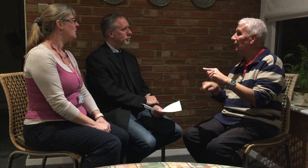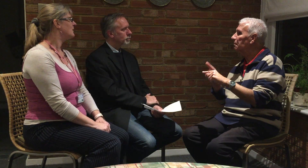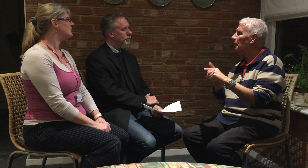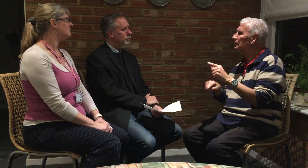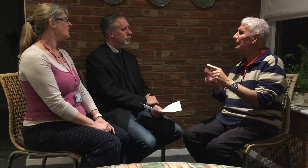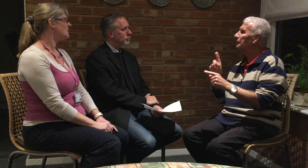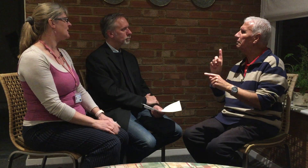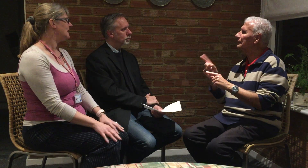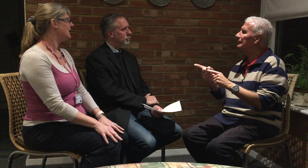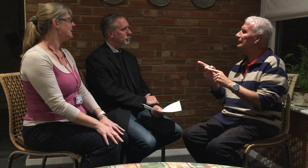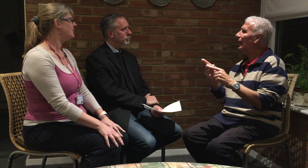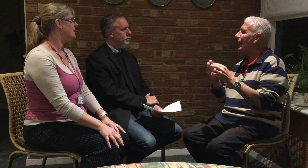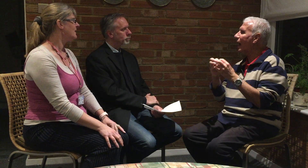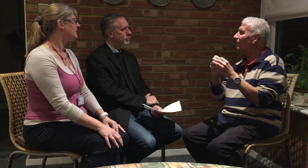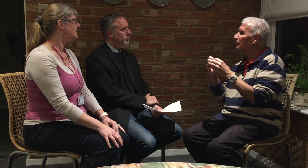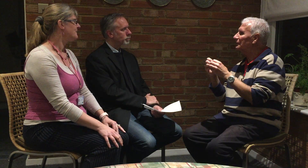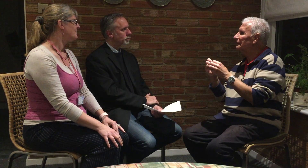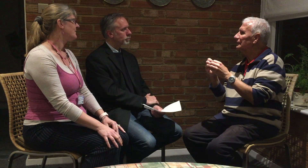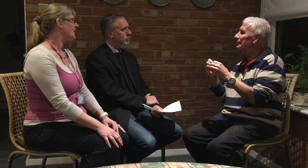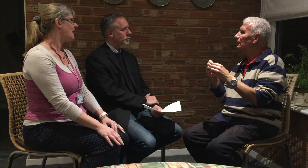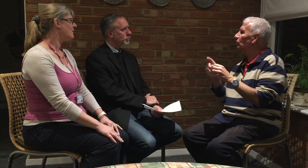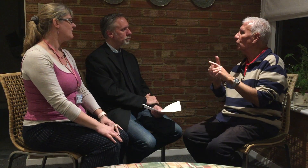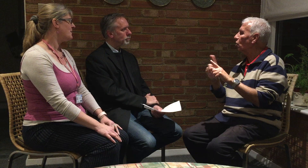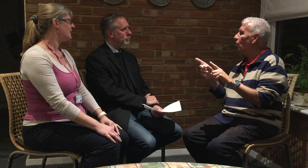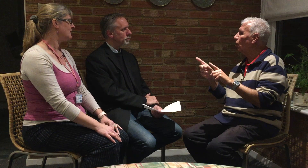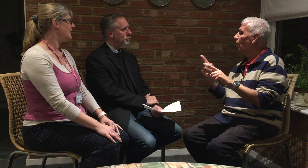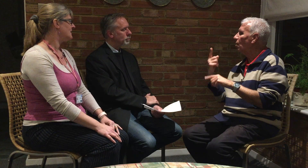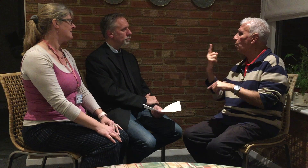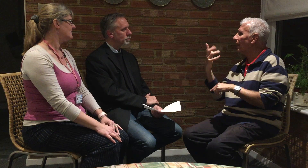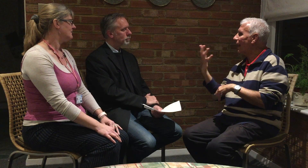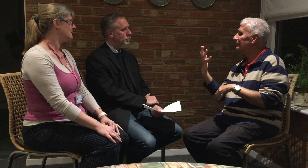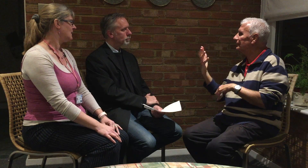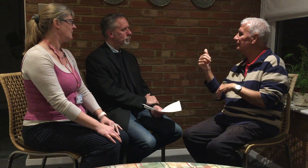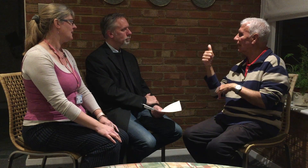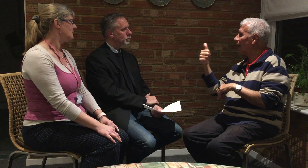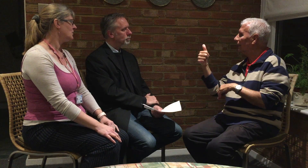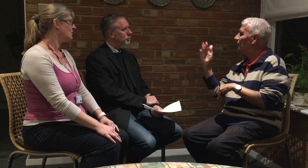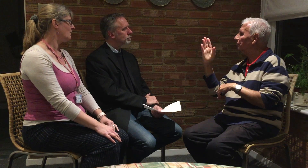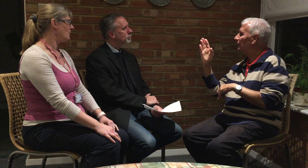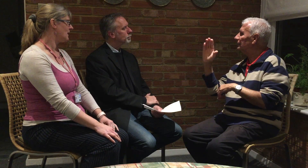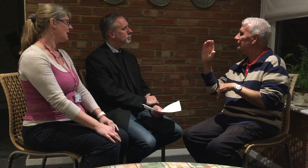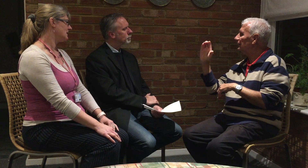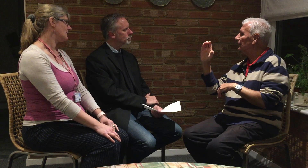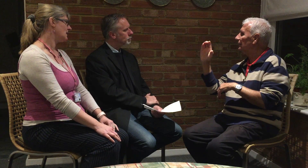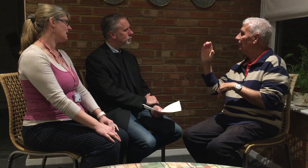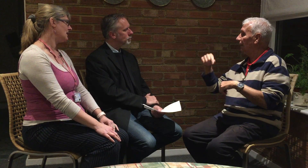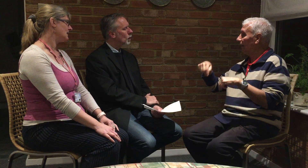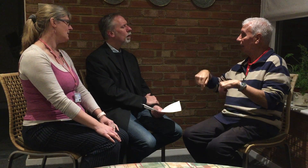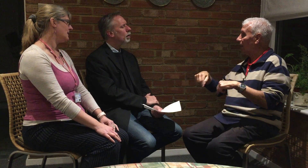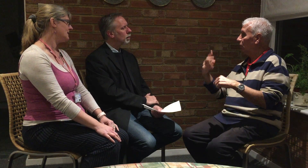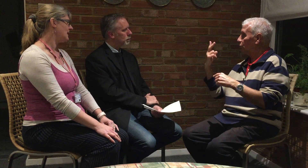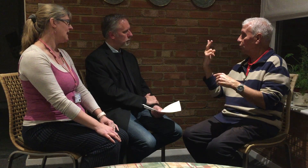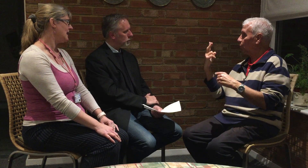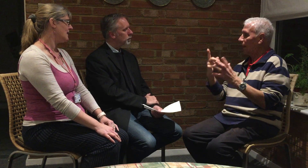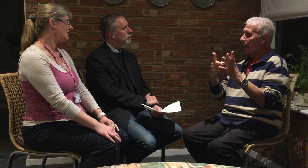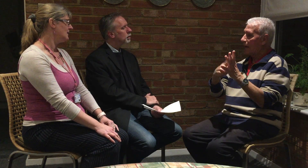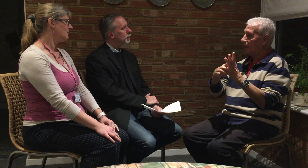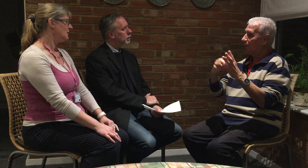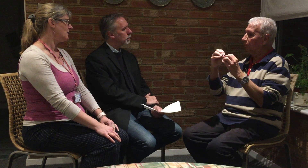Well, mostly, but their alphabet is different. They just do it with one hand, so it's like this, A, B, C. Here, we do